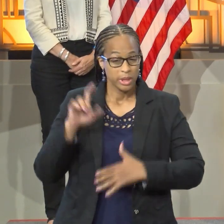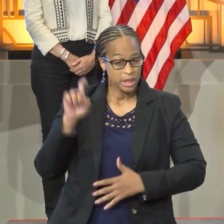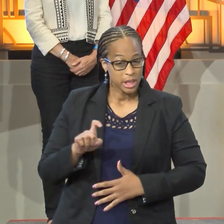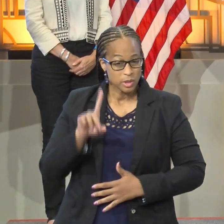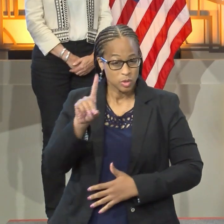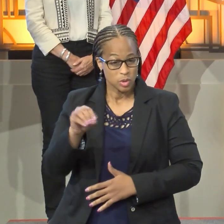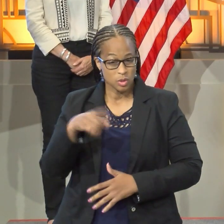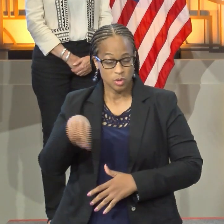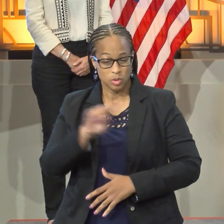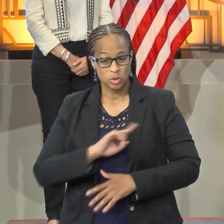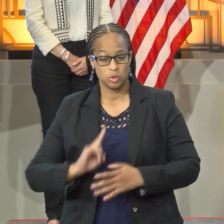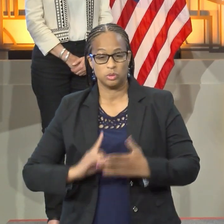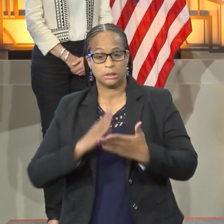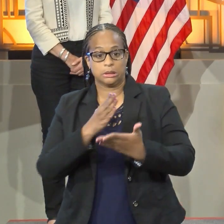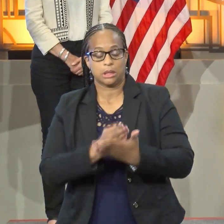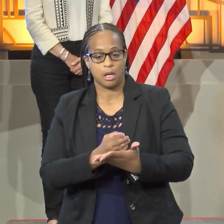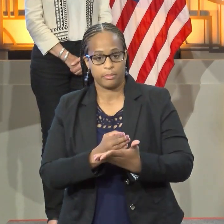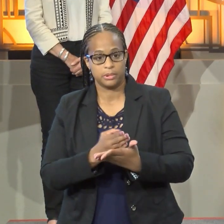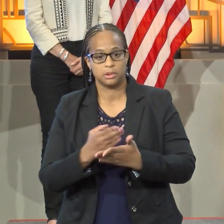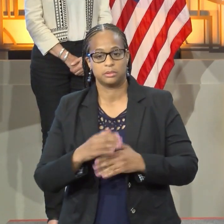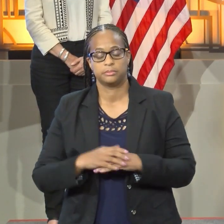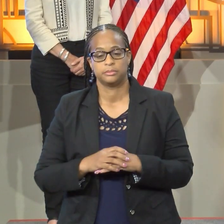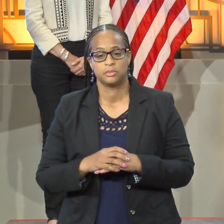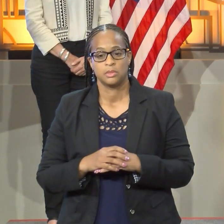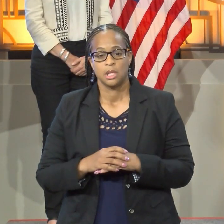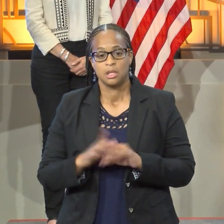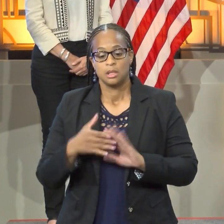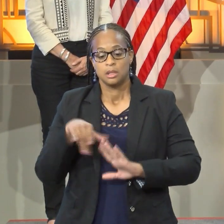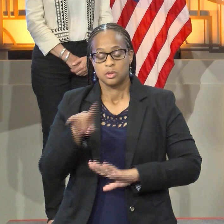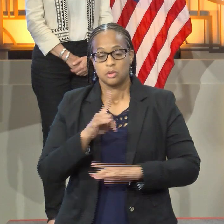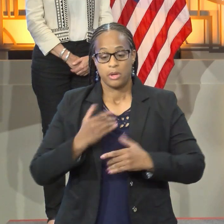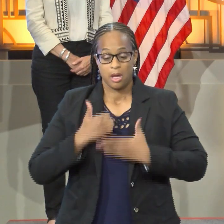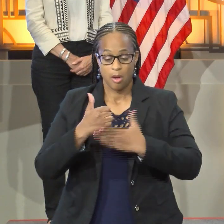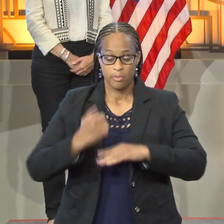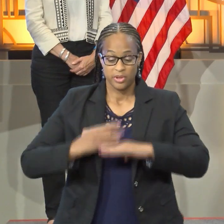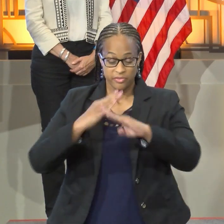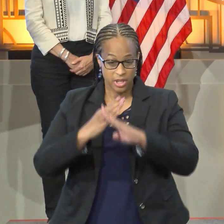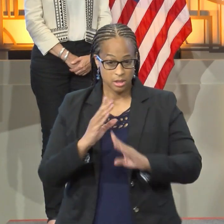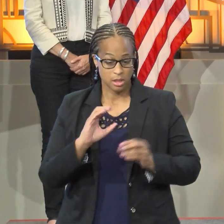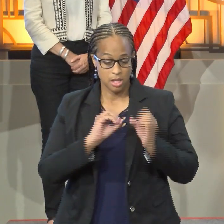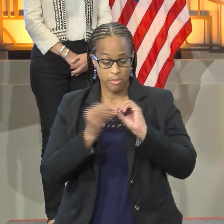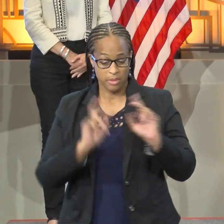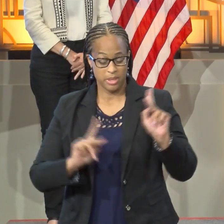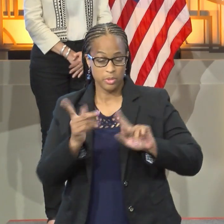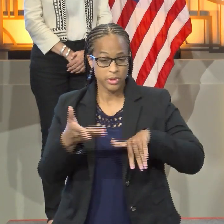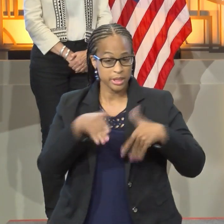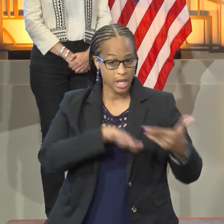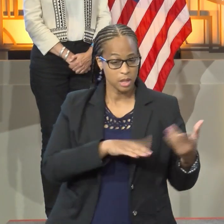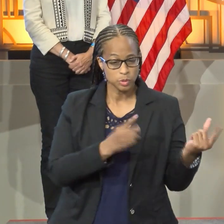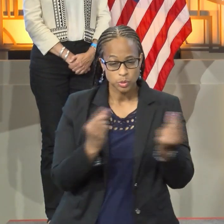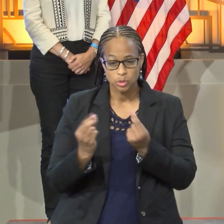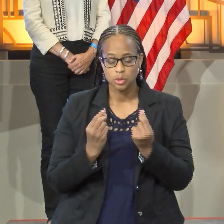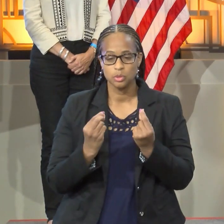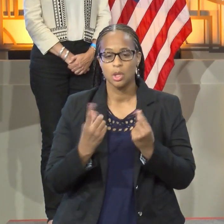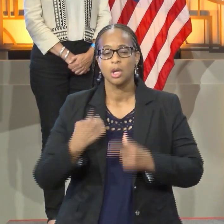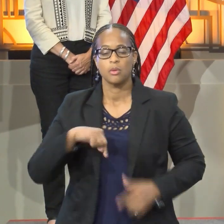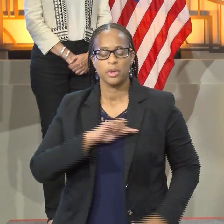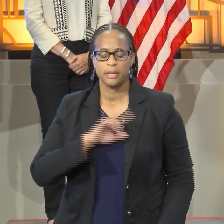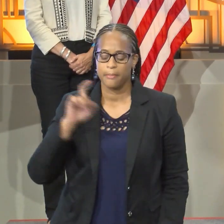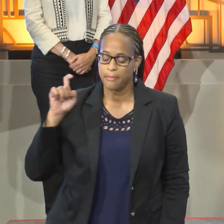to slow that progression, to stop the number of people who are dying, is that we must